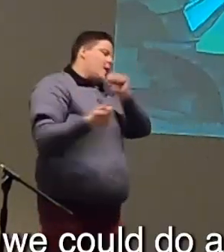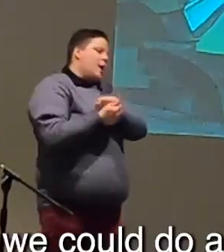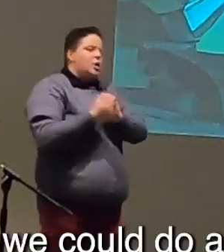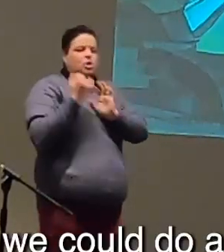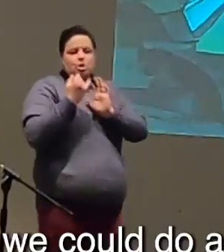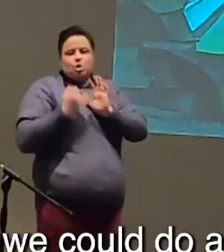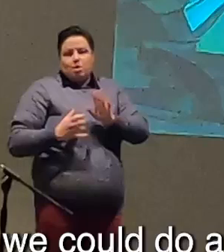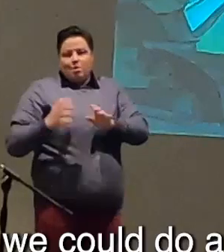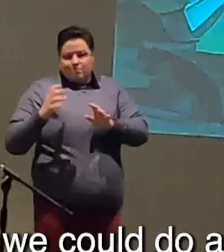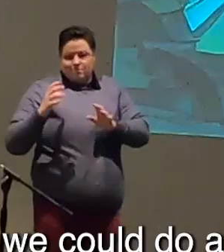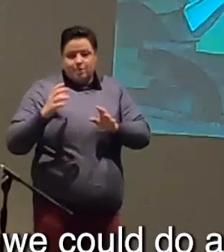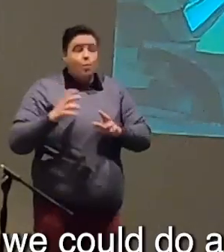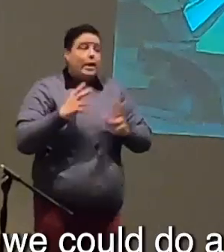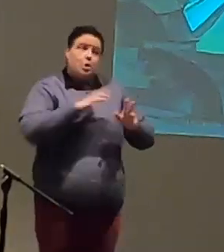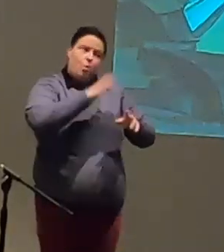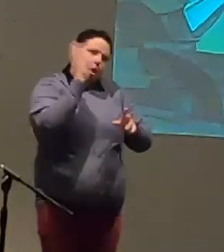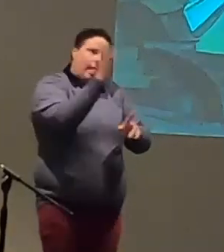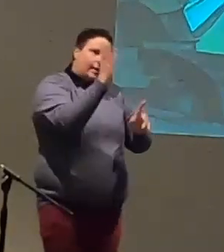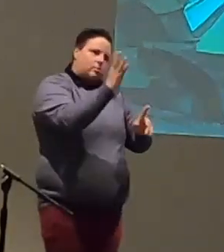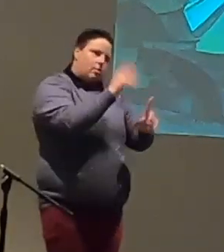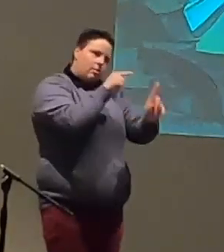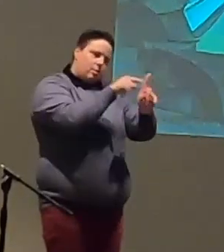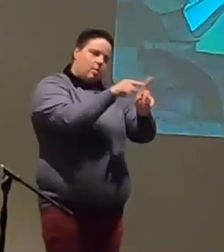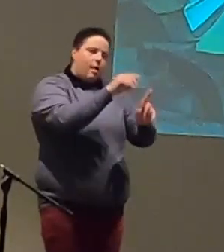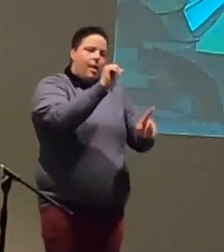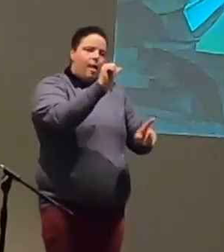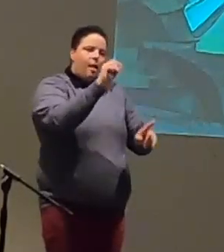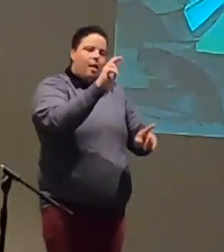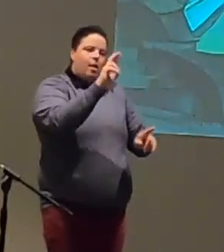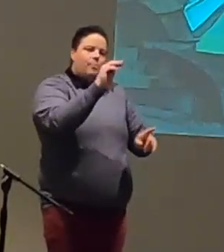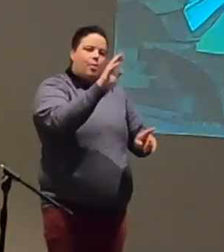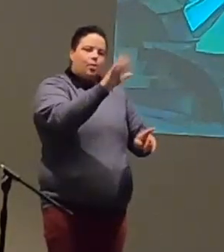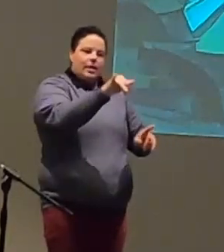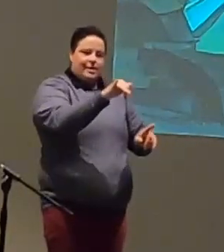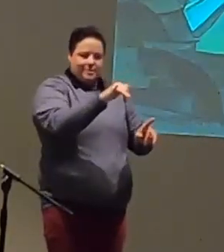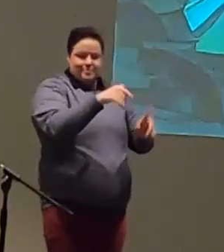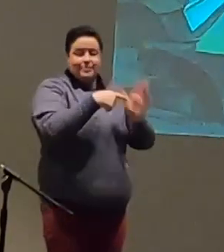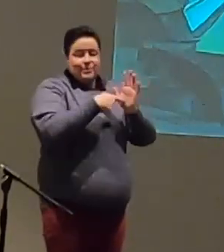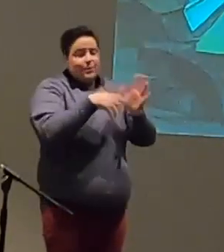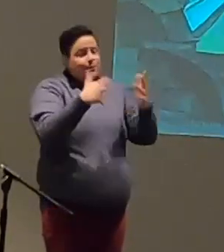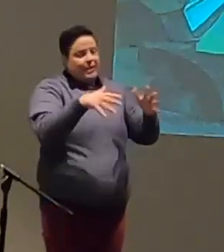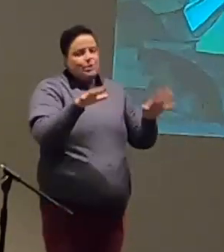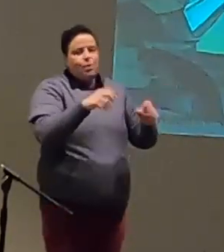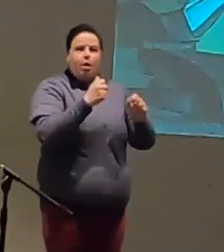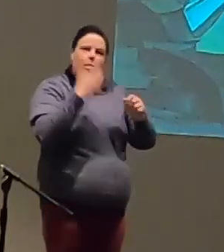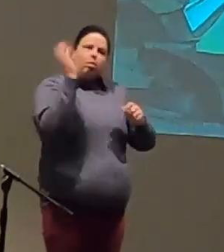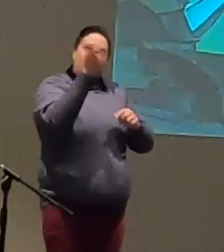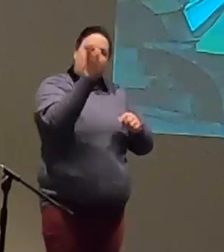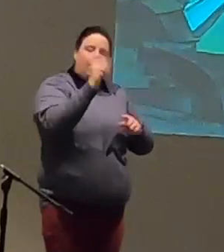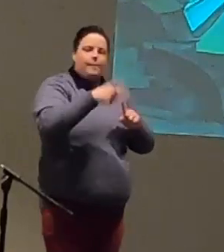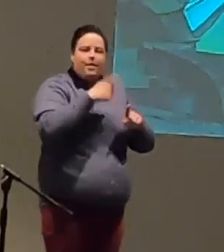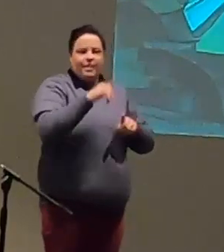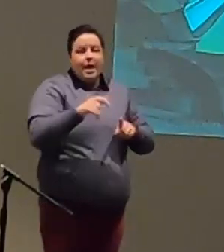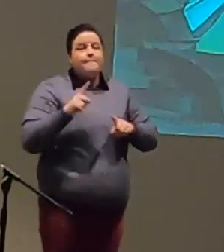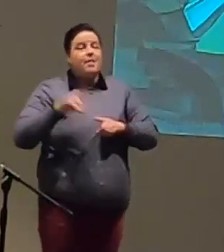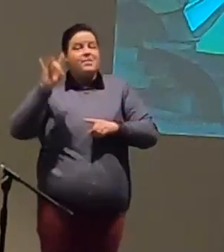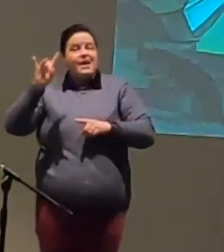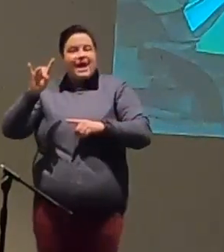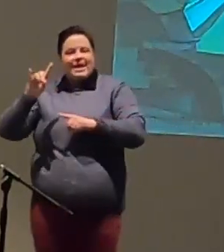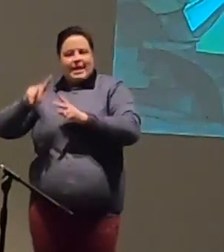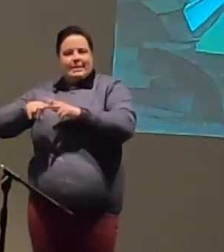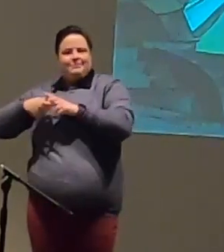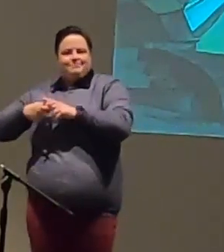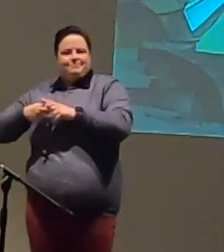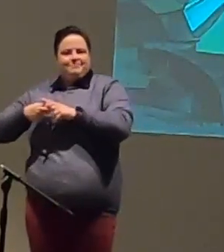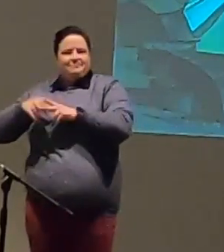a whole other lecture on the Armory Show. And the concept really came from this idea that the 8 had set forward